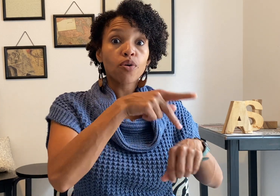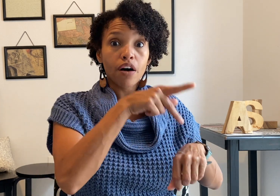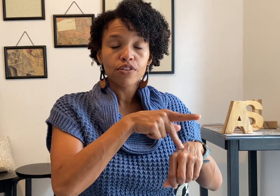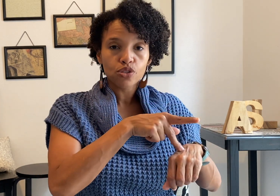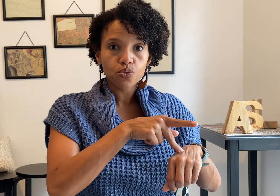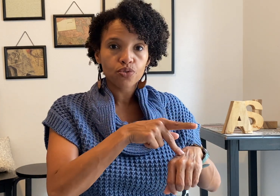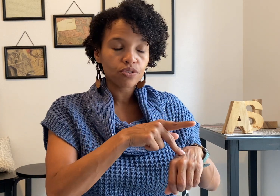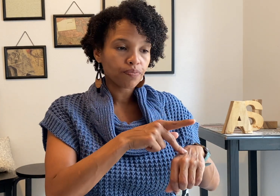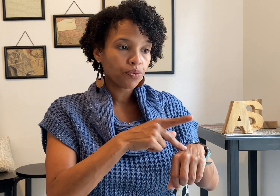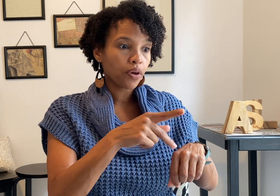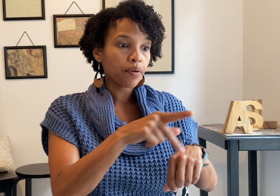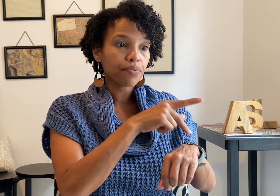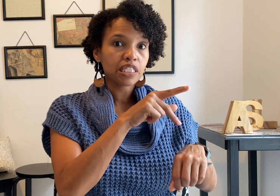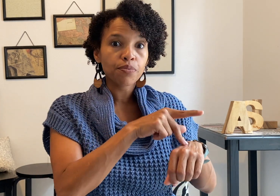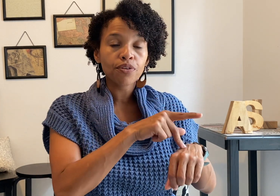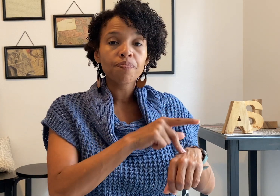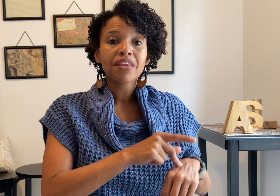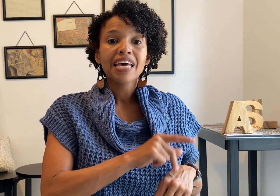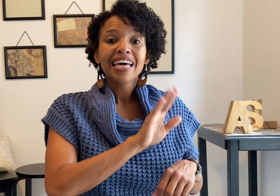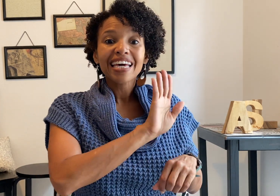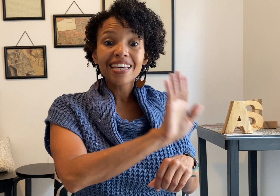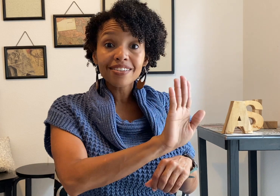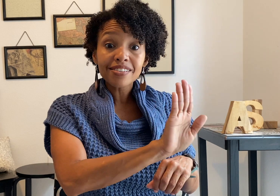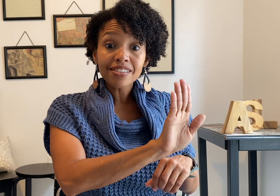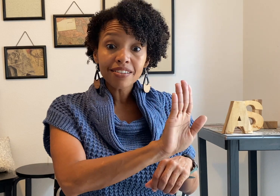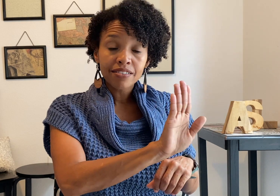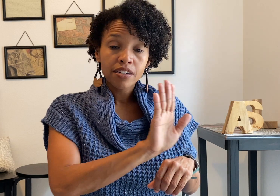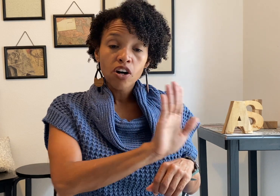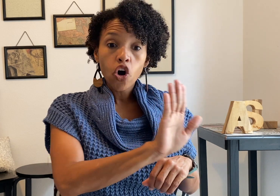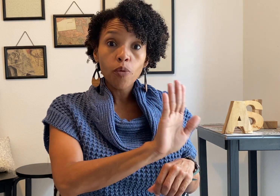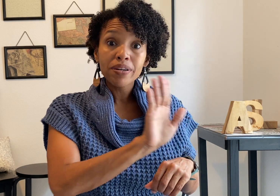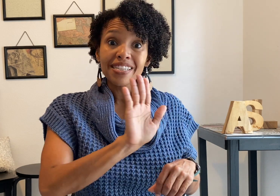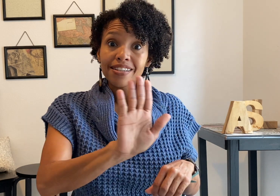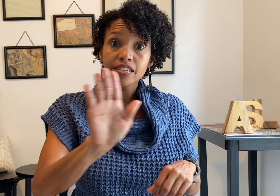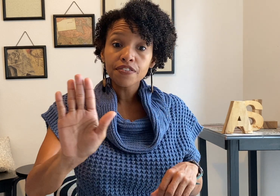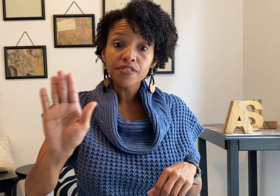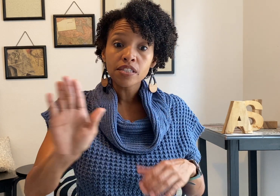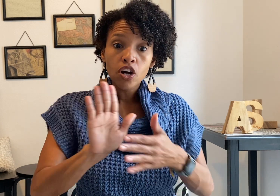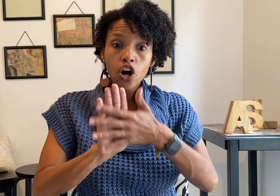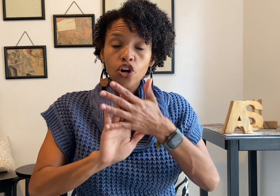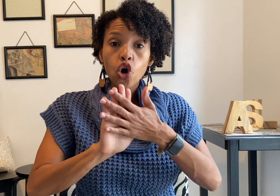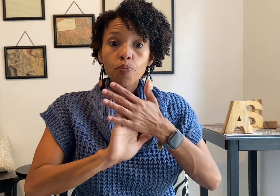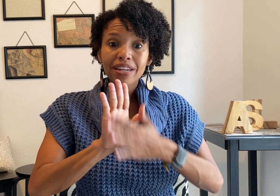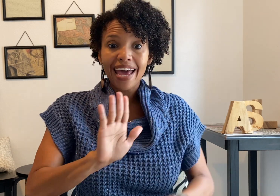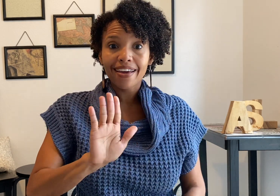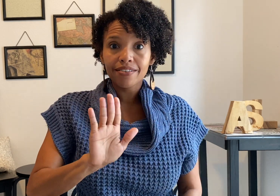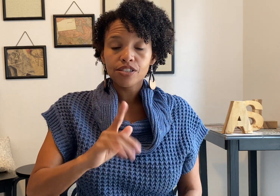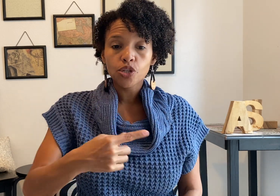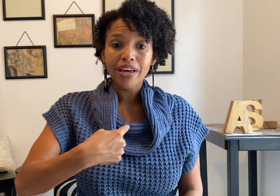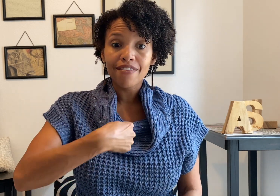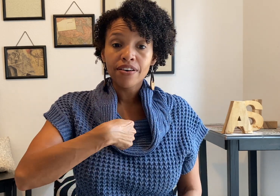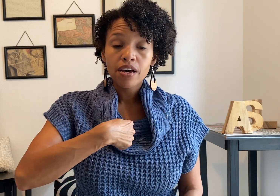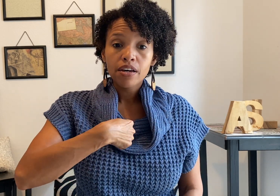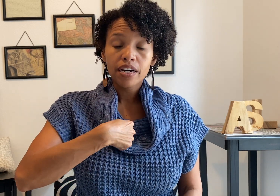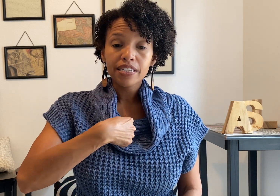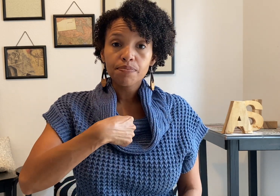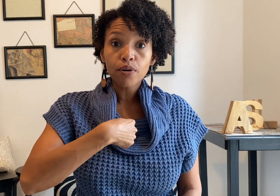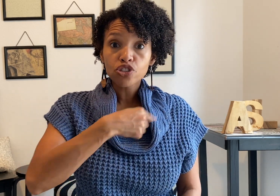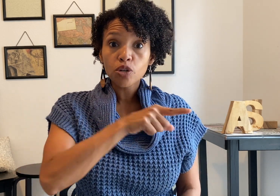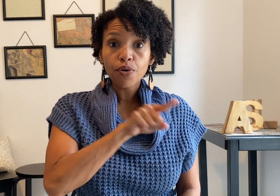a school, okay, principal. His, all possessives are open hand. So we have personal